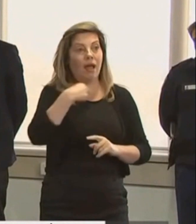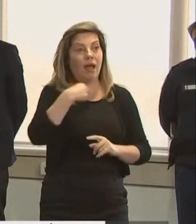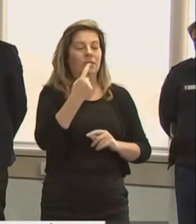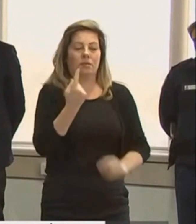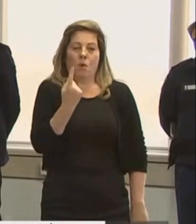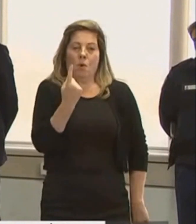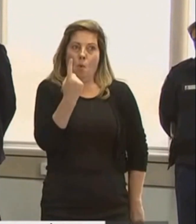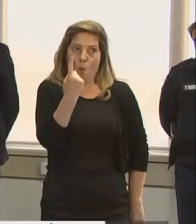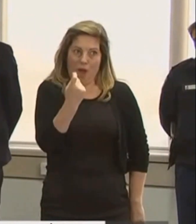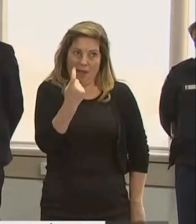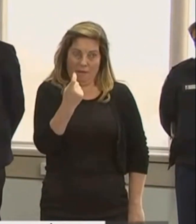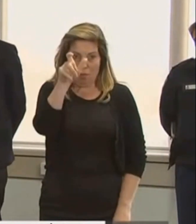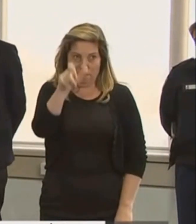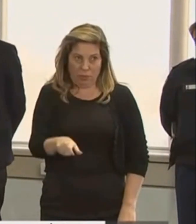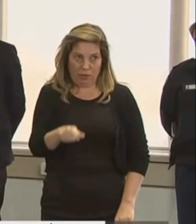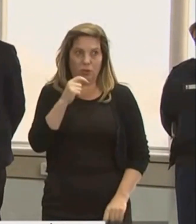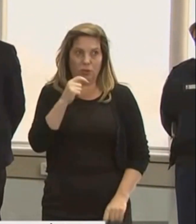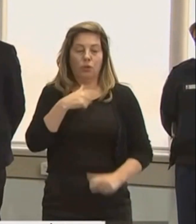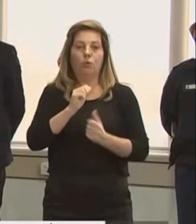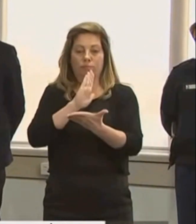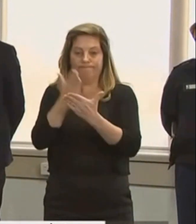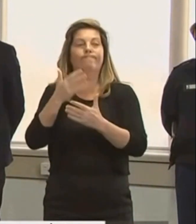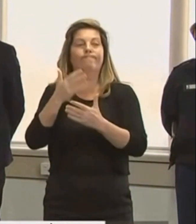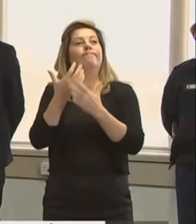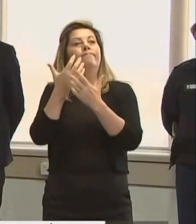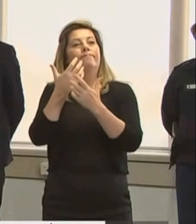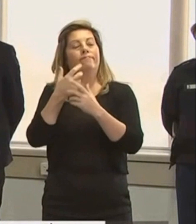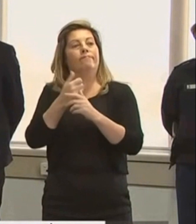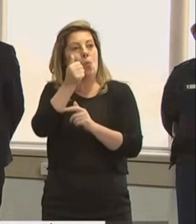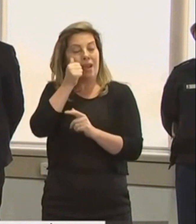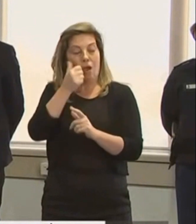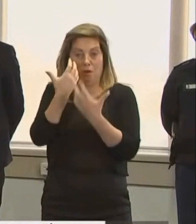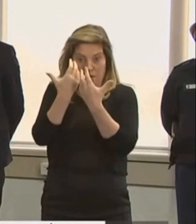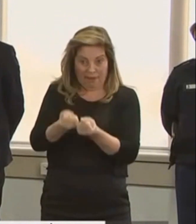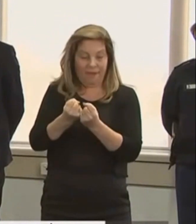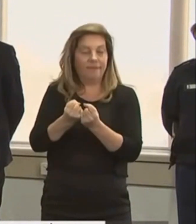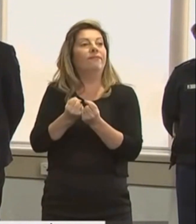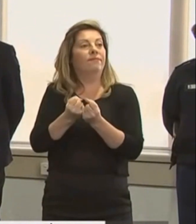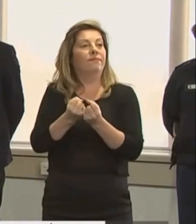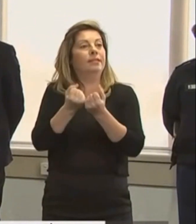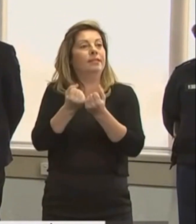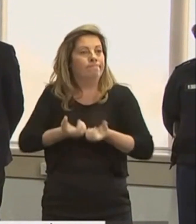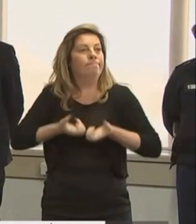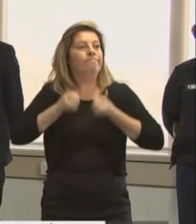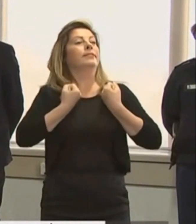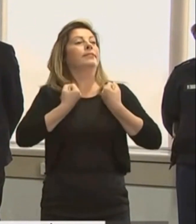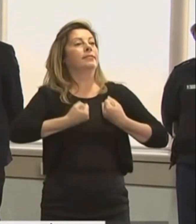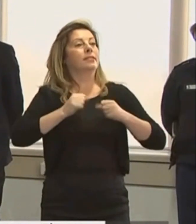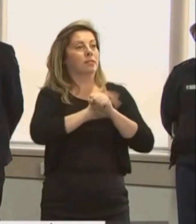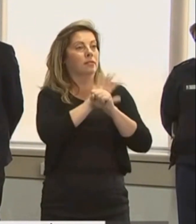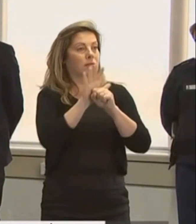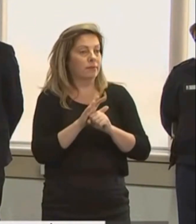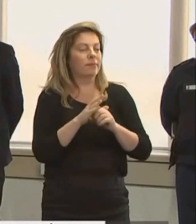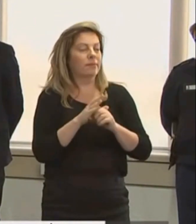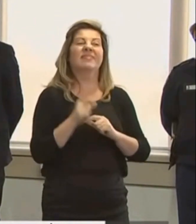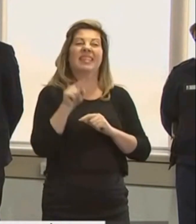night, we had one more case confirmed of COVID-19. Particularly pleased to say that it would appear not